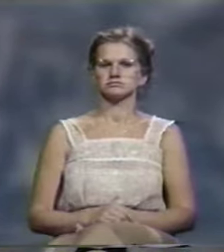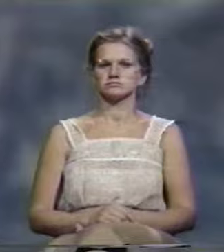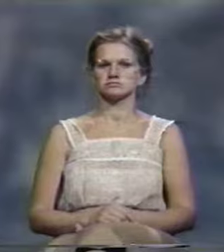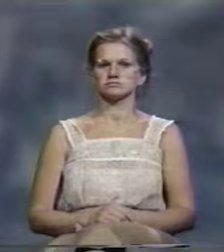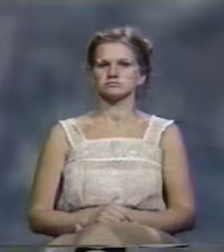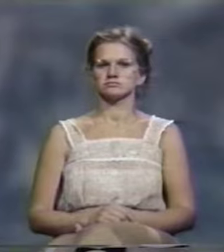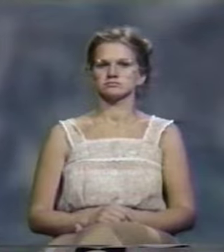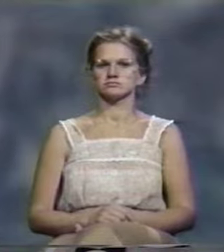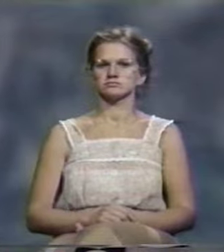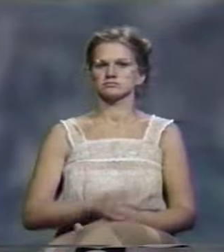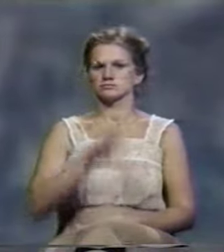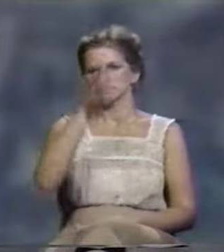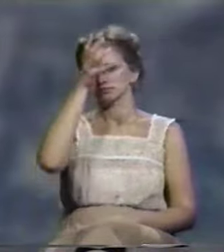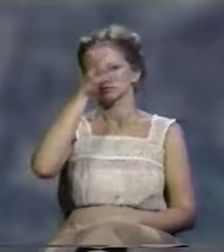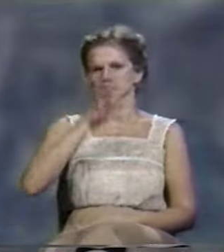A man was walking along.